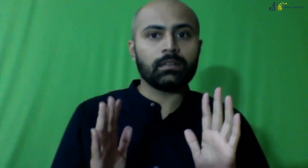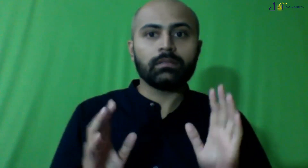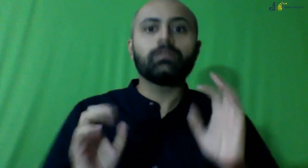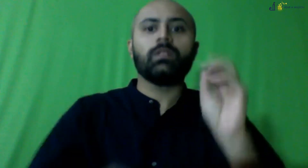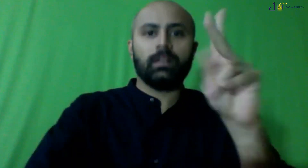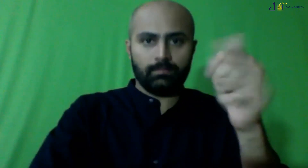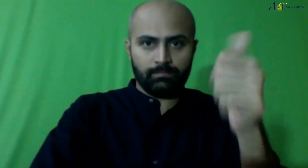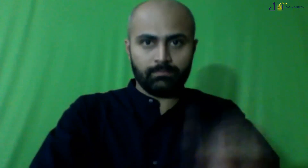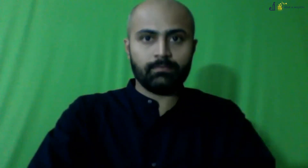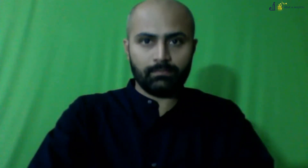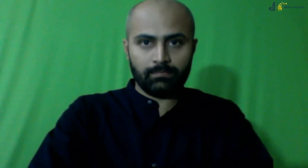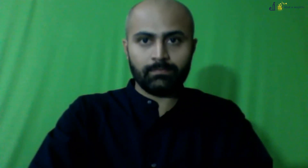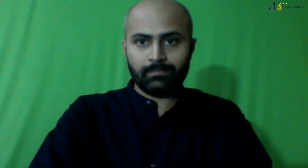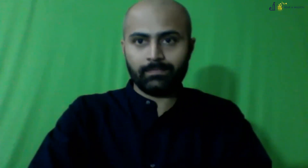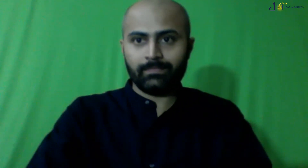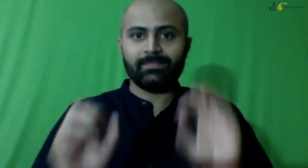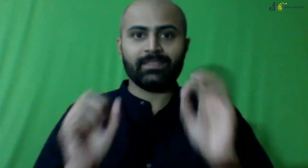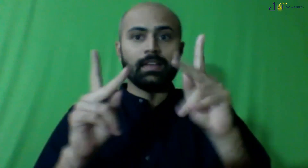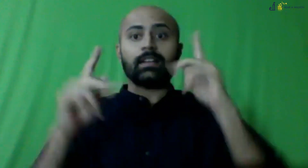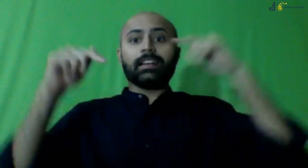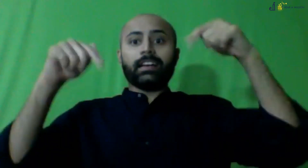it. Is it done?